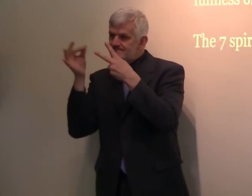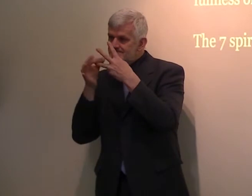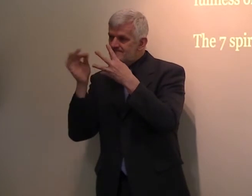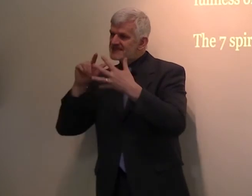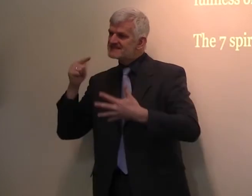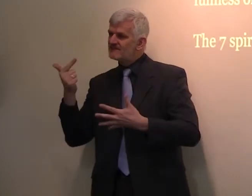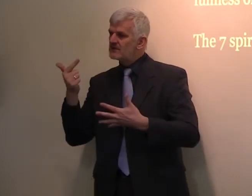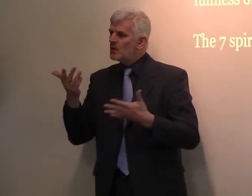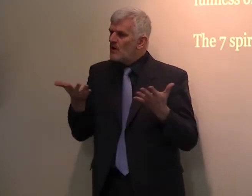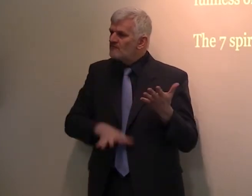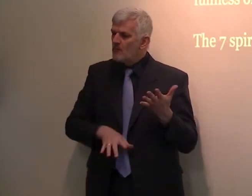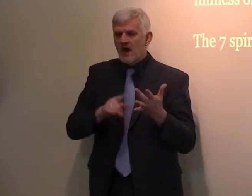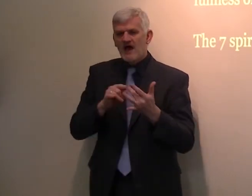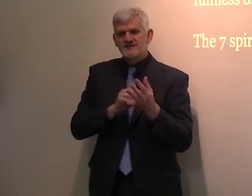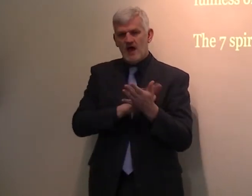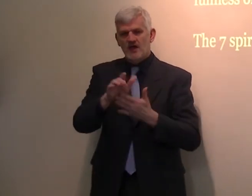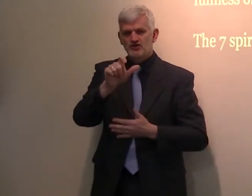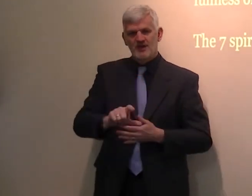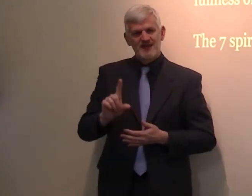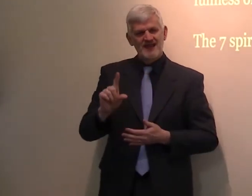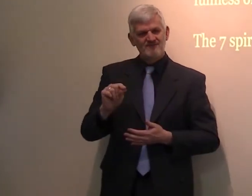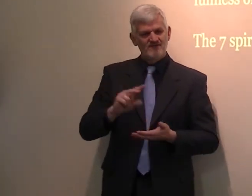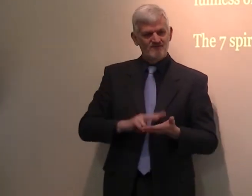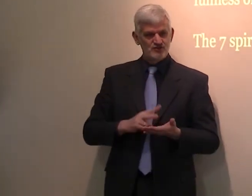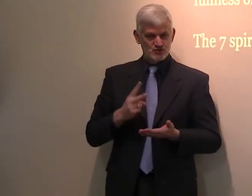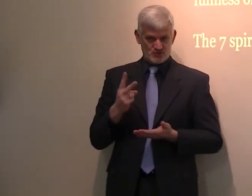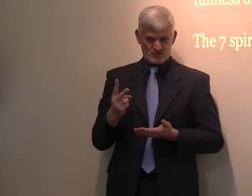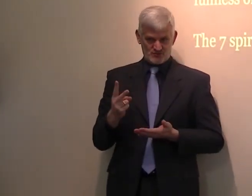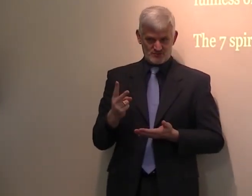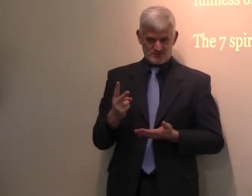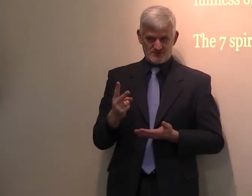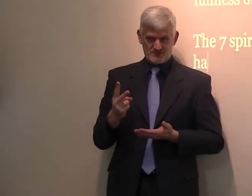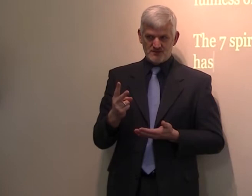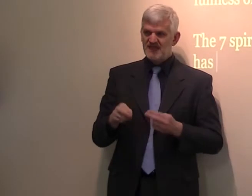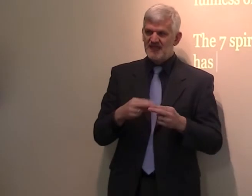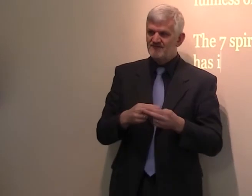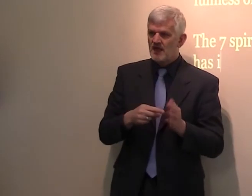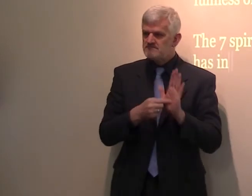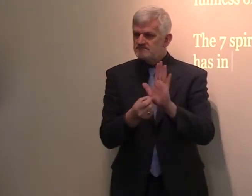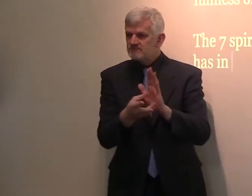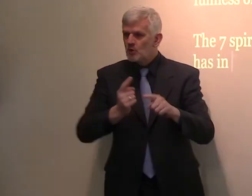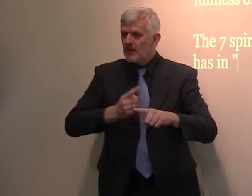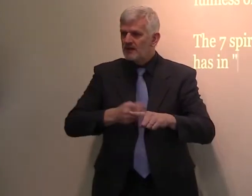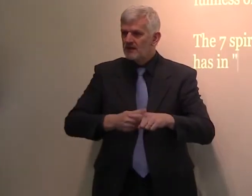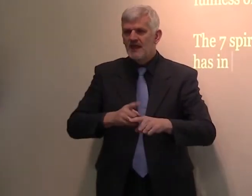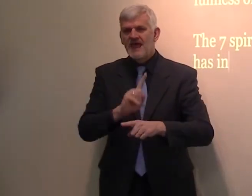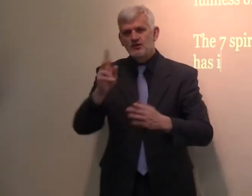chapter 11 verse 2. If I could just list them to you, later you can read it for yourself. But there are seven